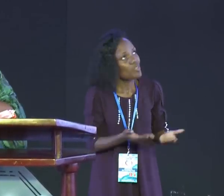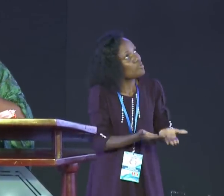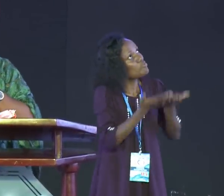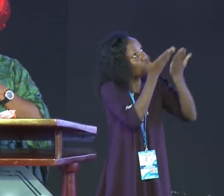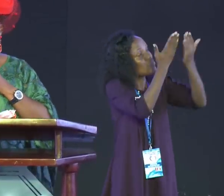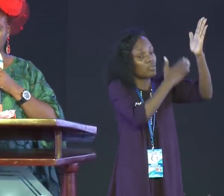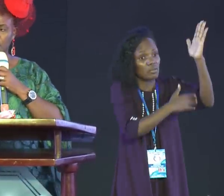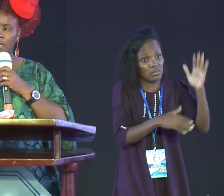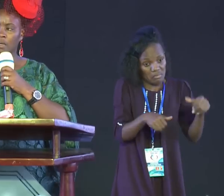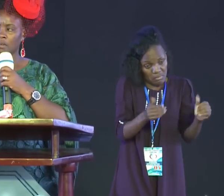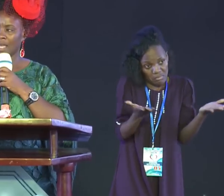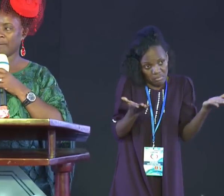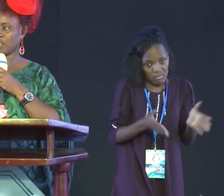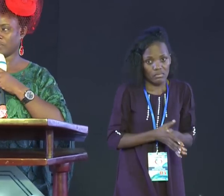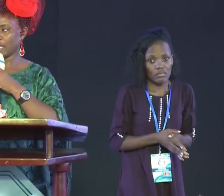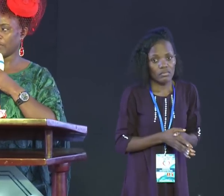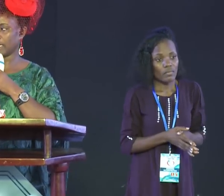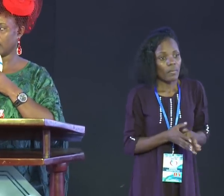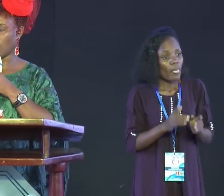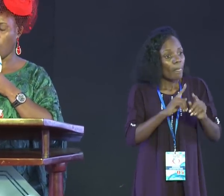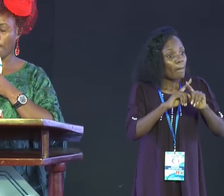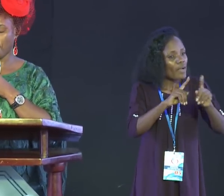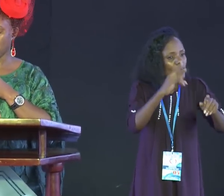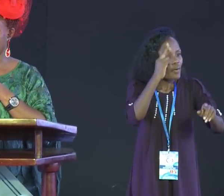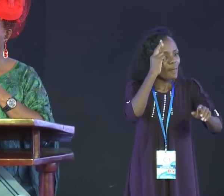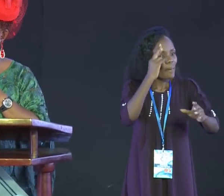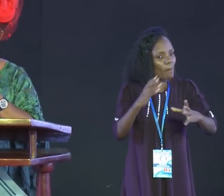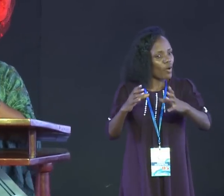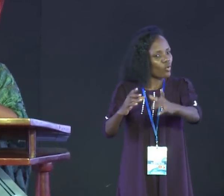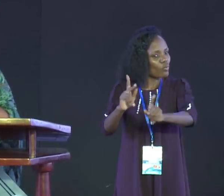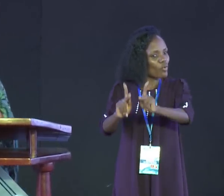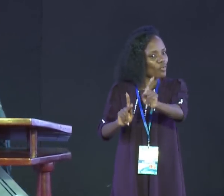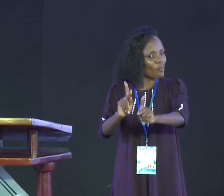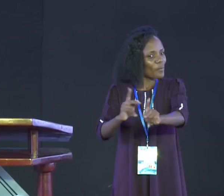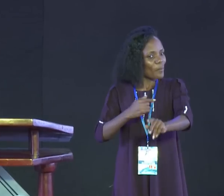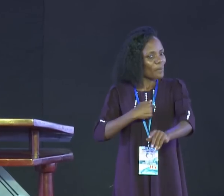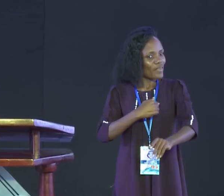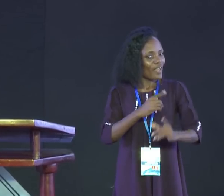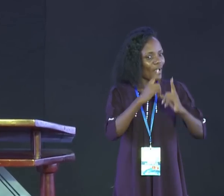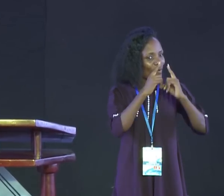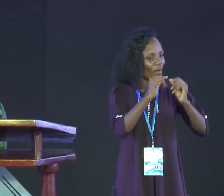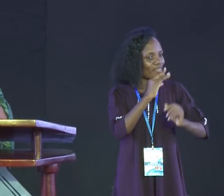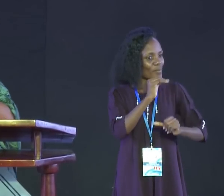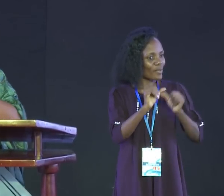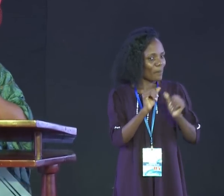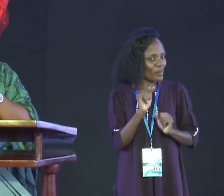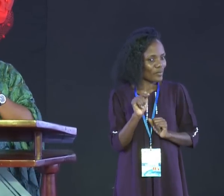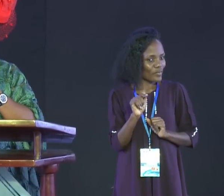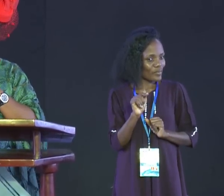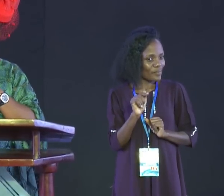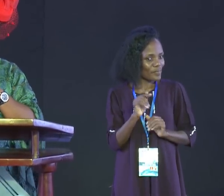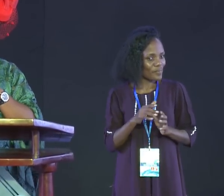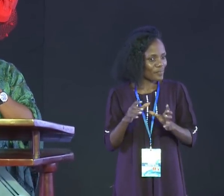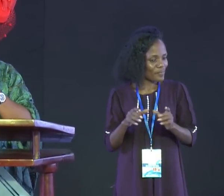the Lord. Naye abantu be nayogeddeko. But the people that I spoke about,